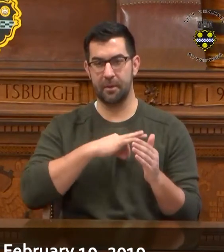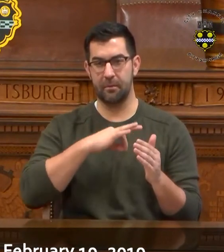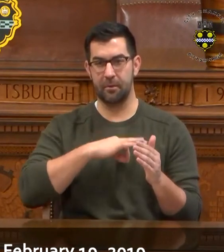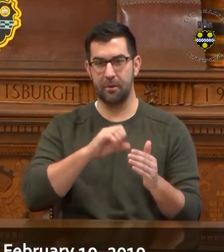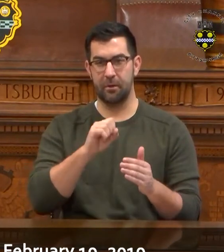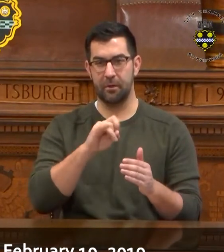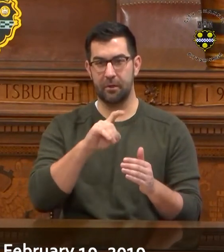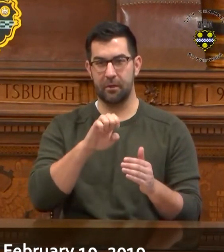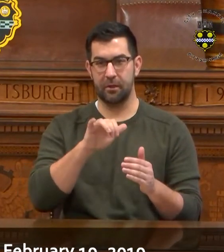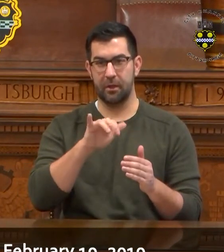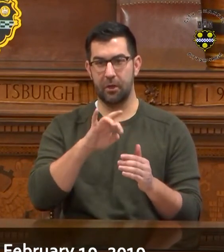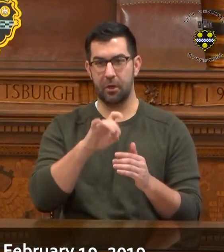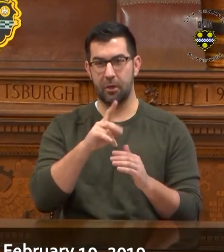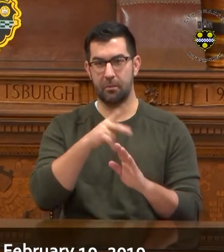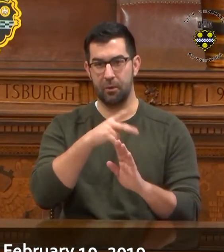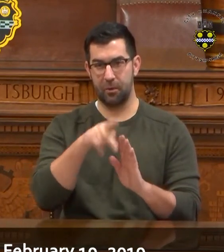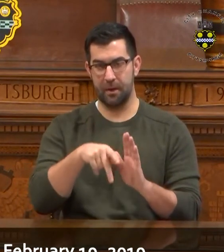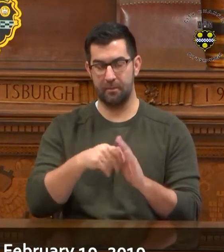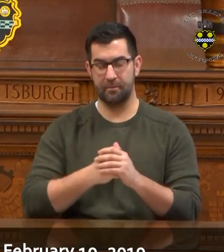side yard program.